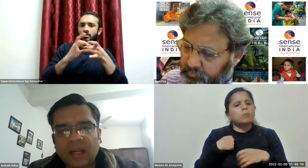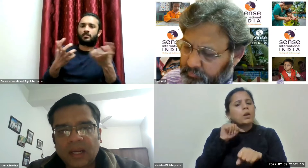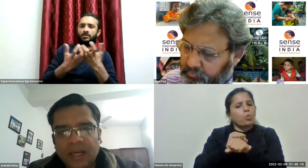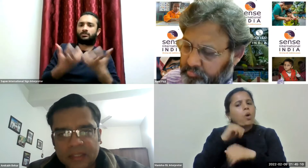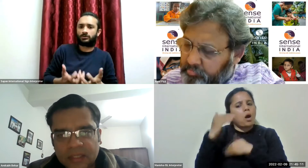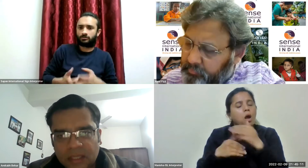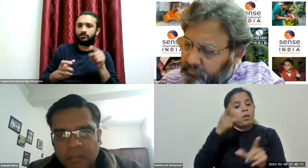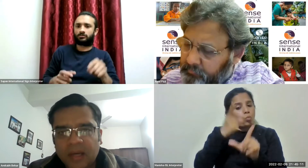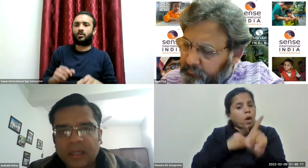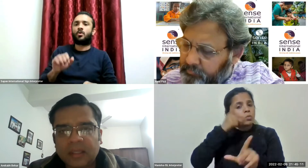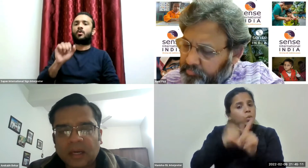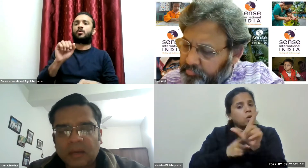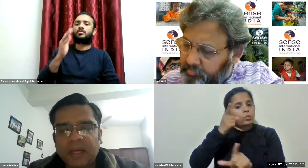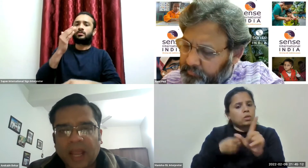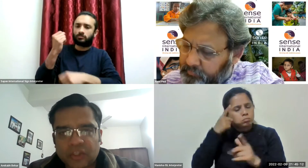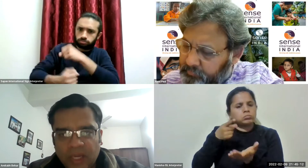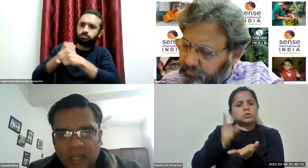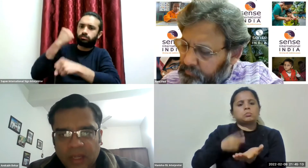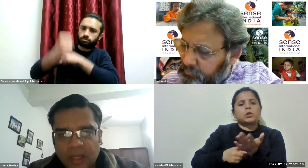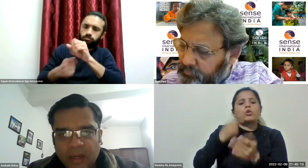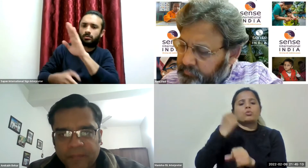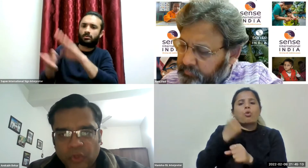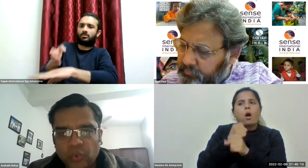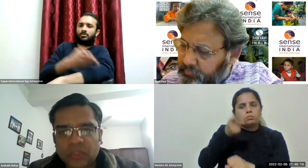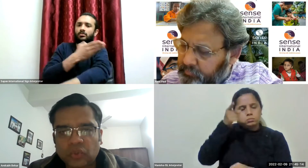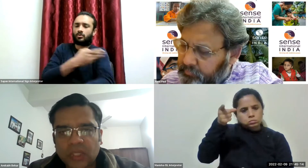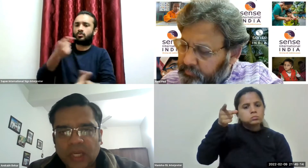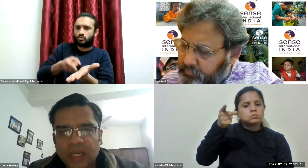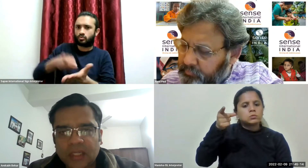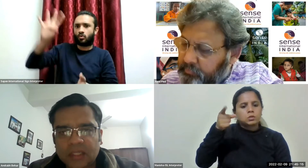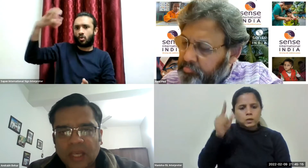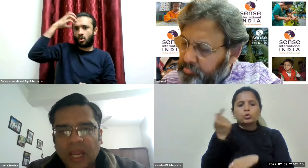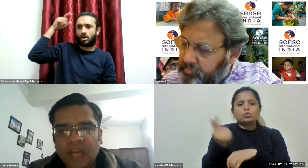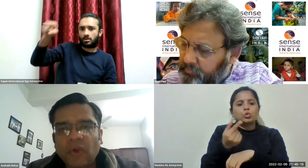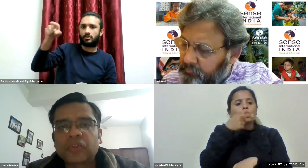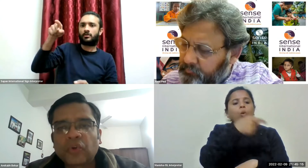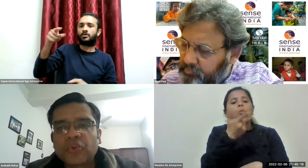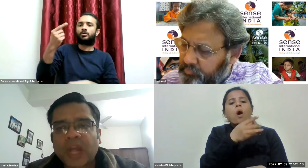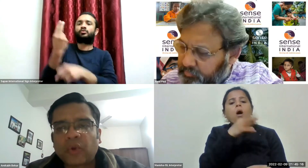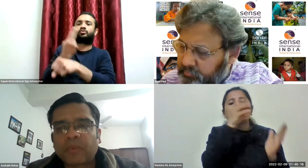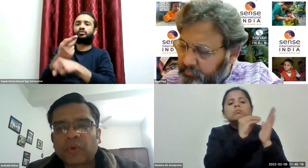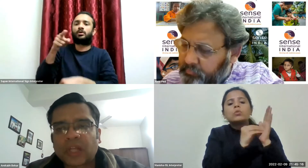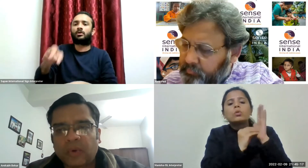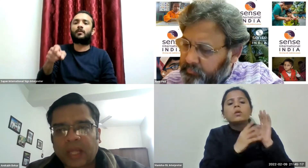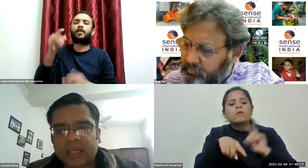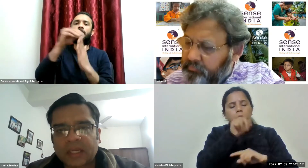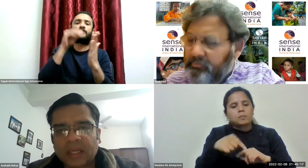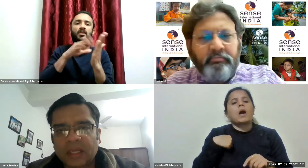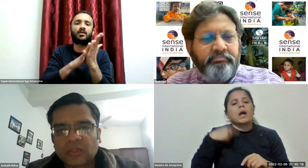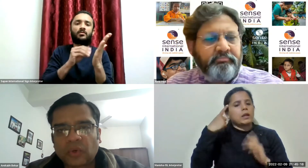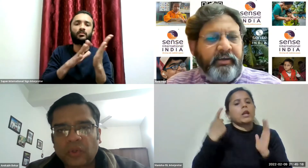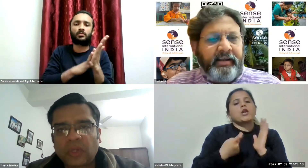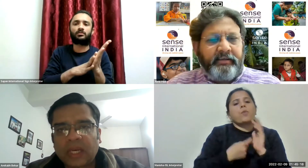every year let's demand that the government actually uses those indicators, and we also do shadow reports around